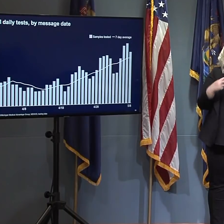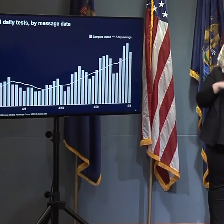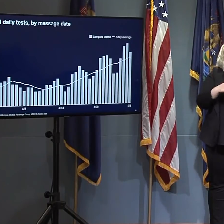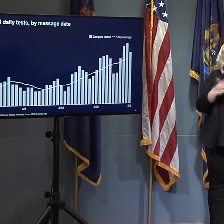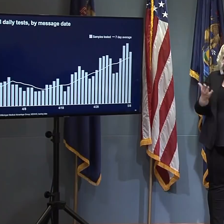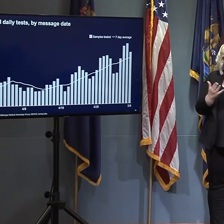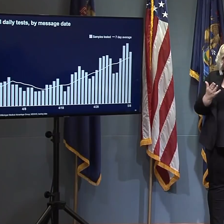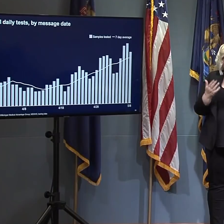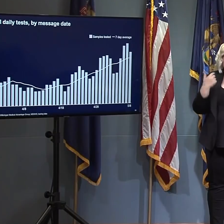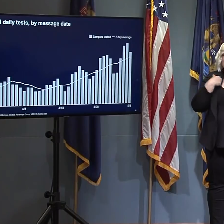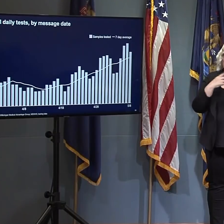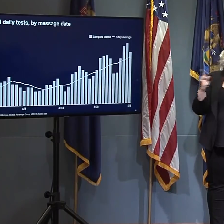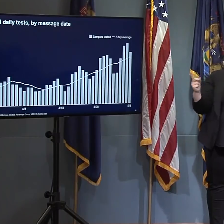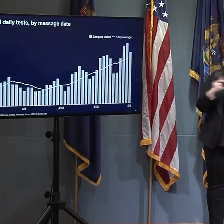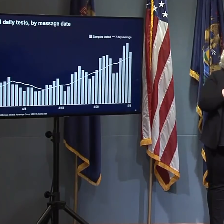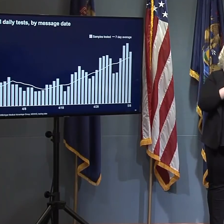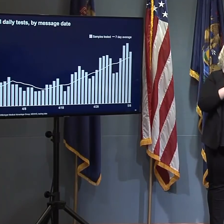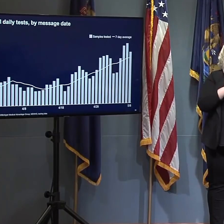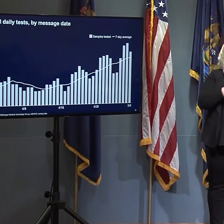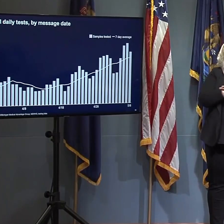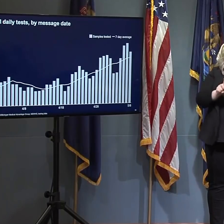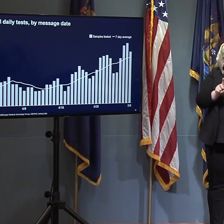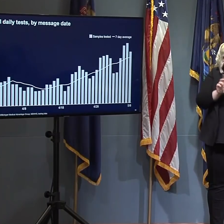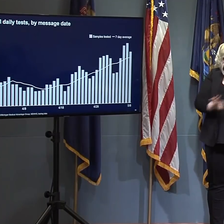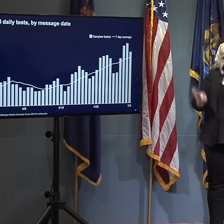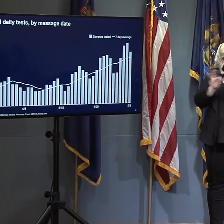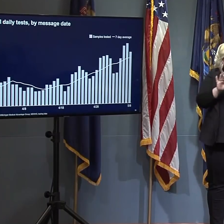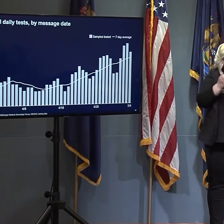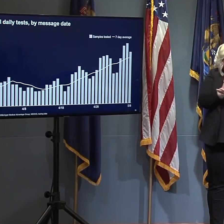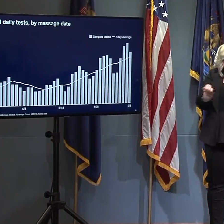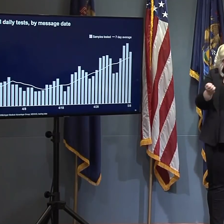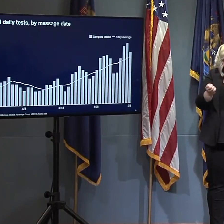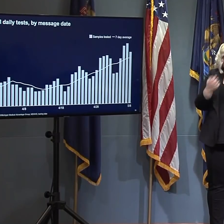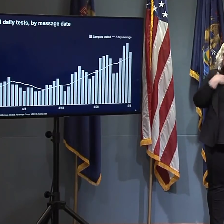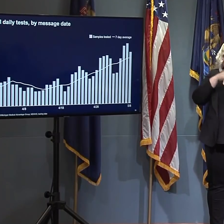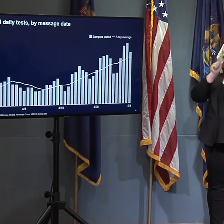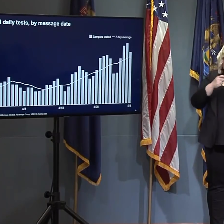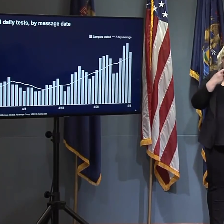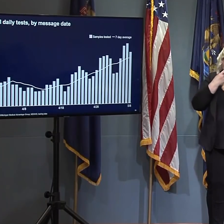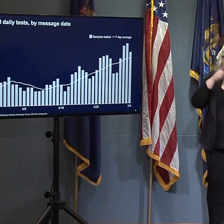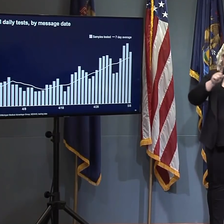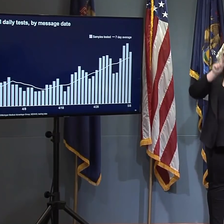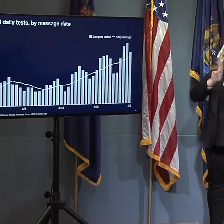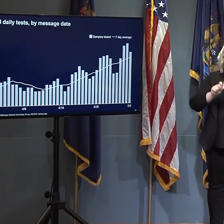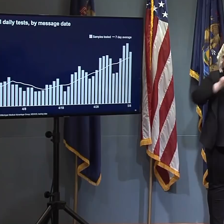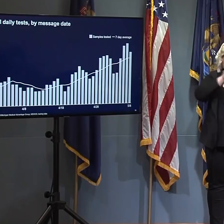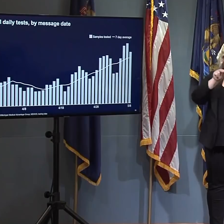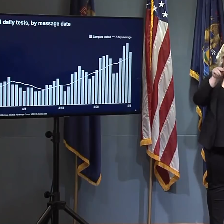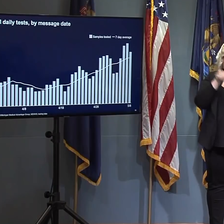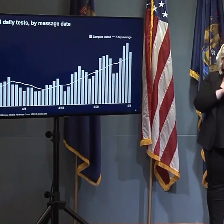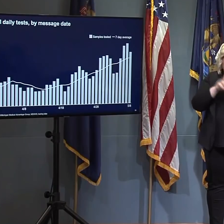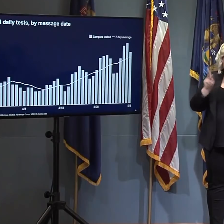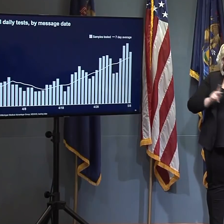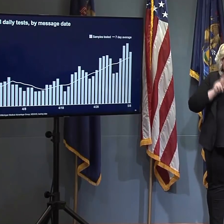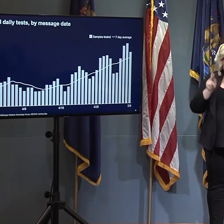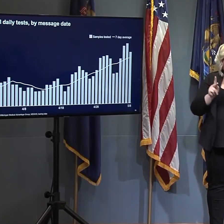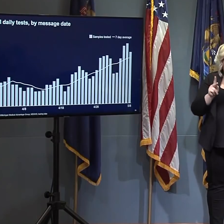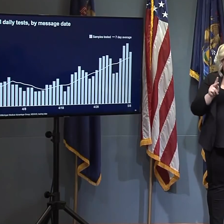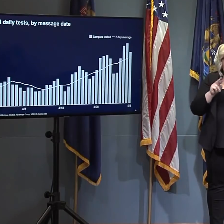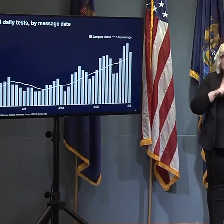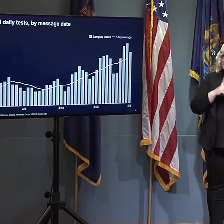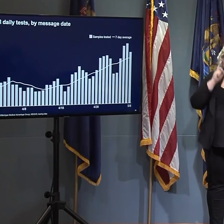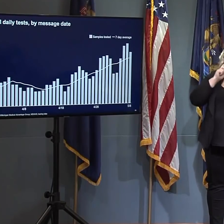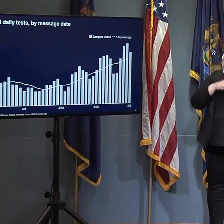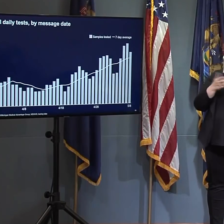means that we have our first week supply to be able to achieve this goal and objective. What this really means, as you can